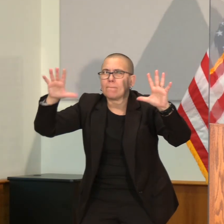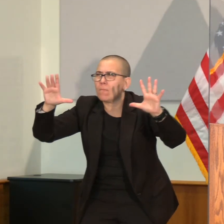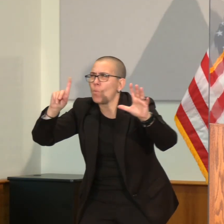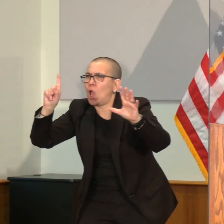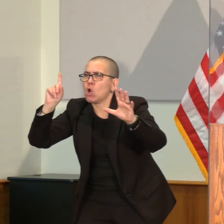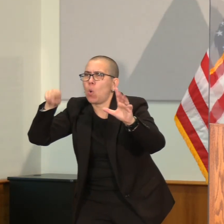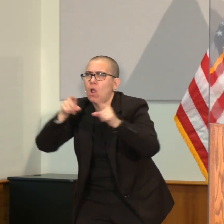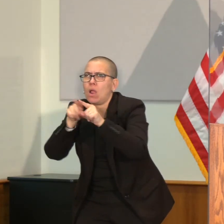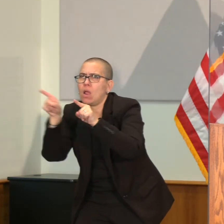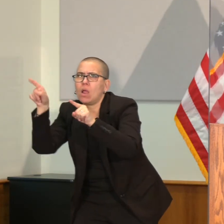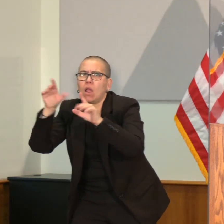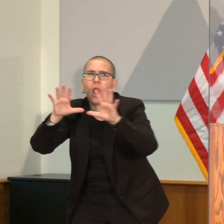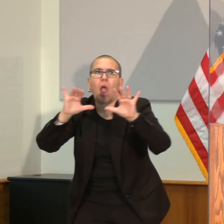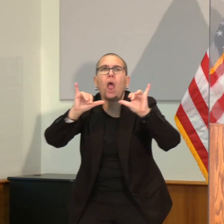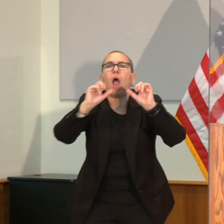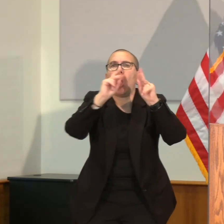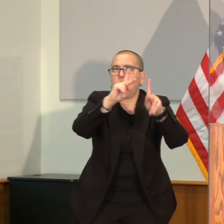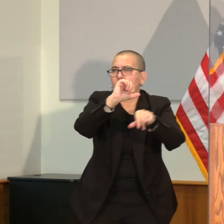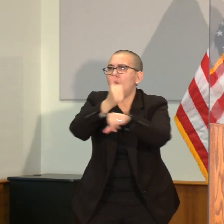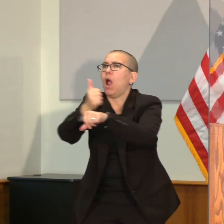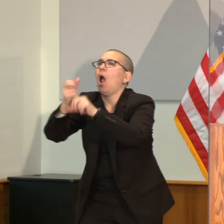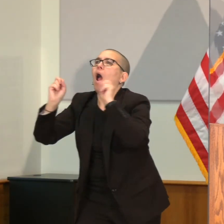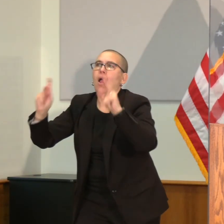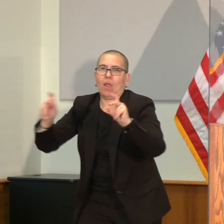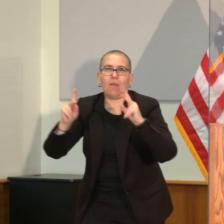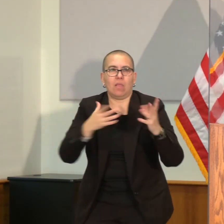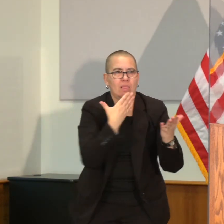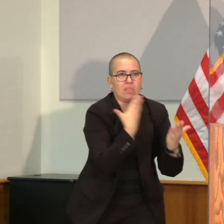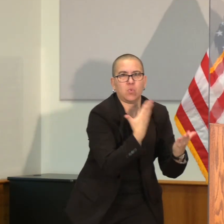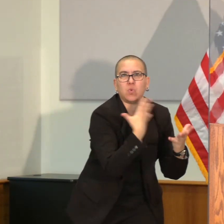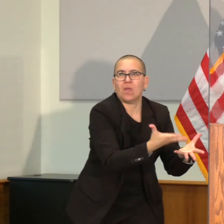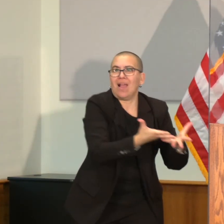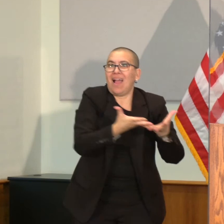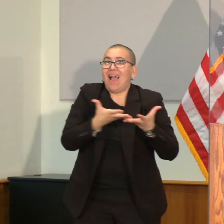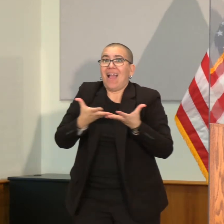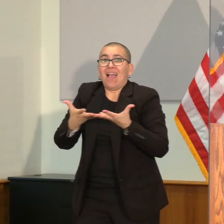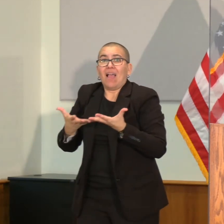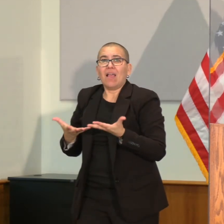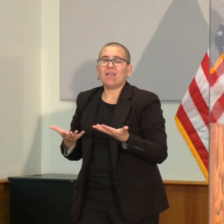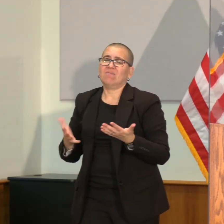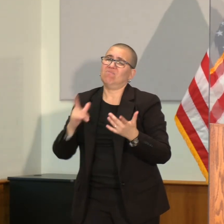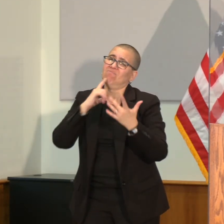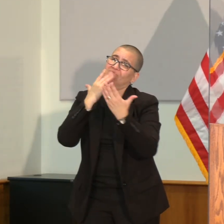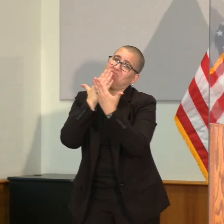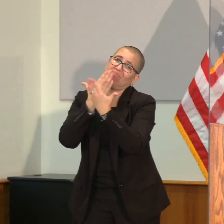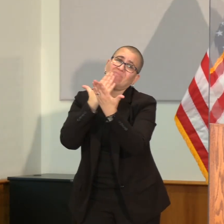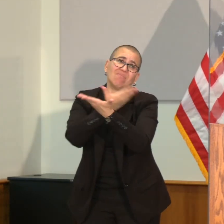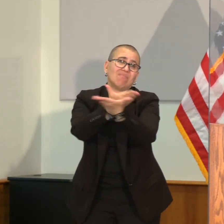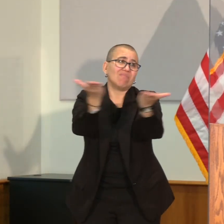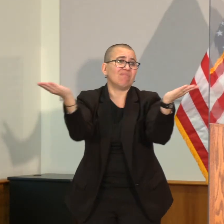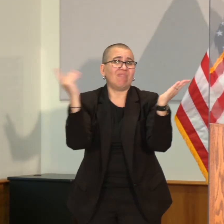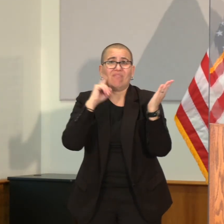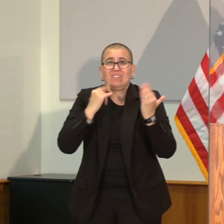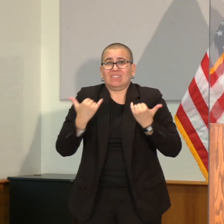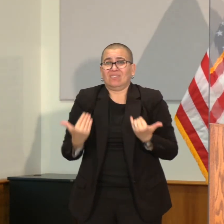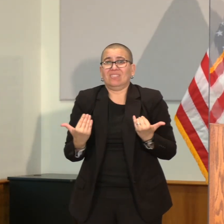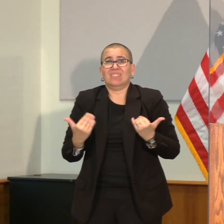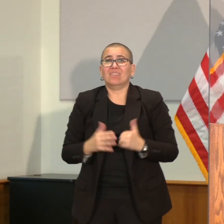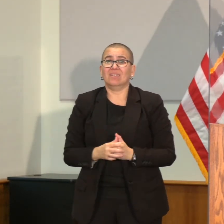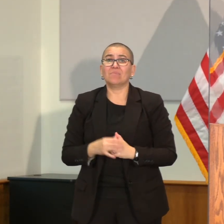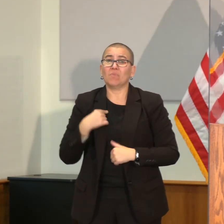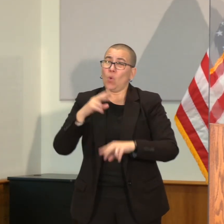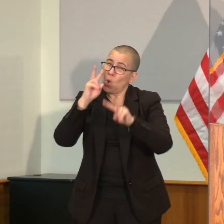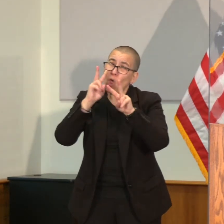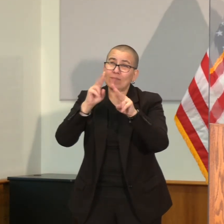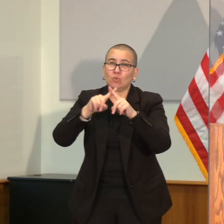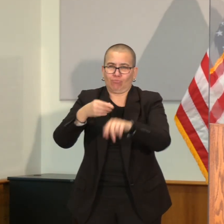make that step. So thank you all. This is our moment, and we look forward to doing the work that's laid in front of us. With that, thank you for